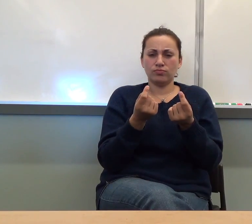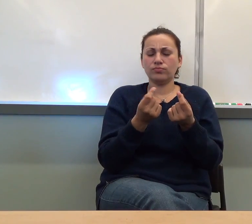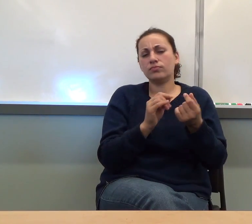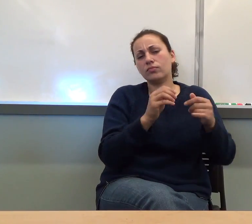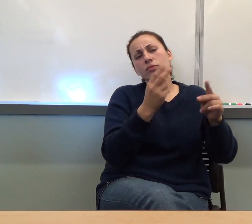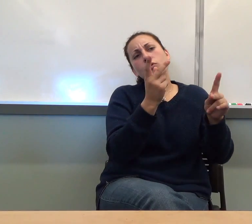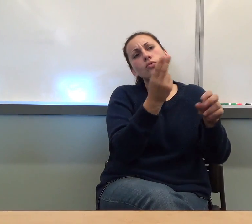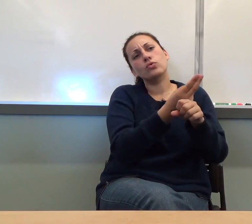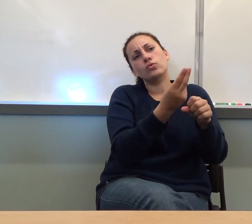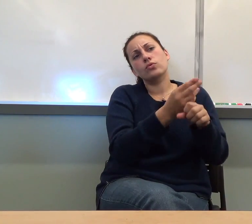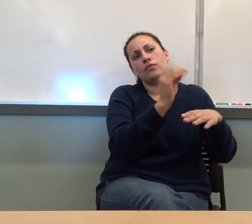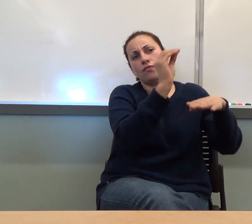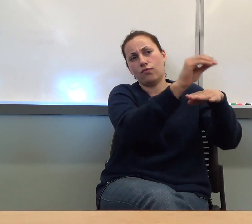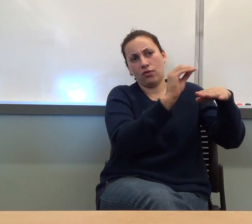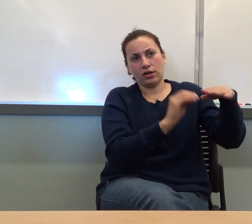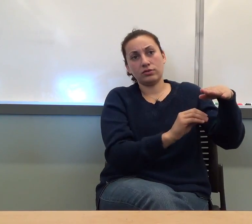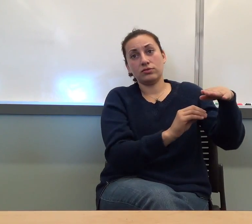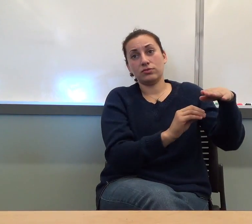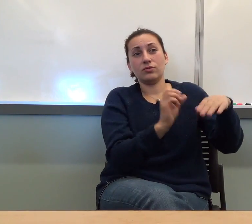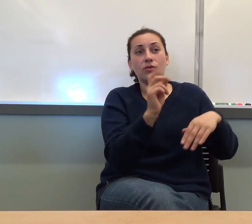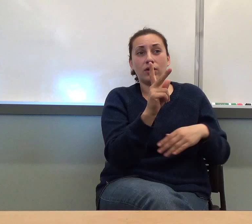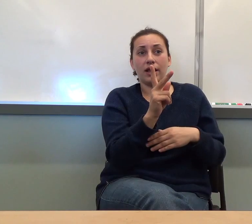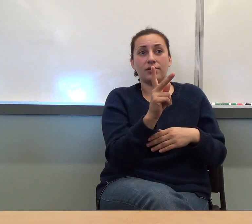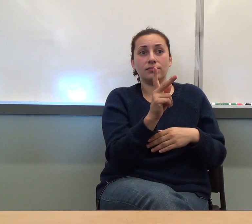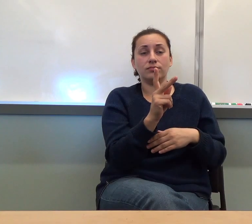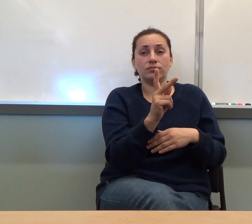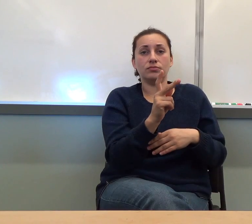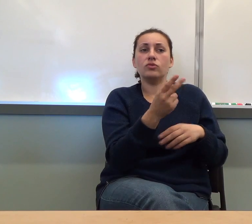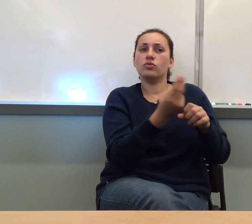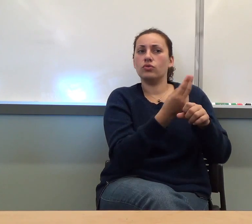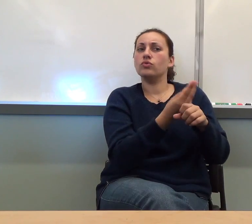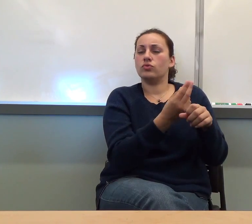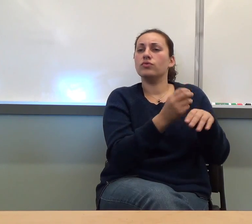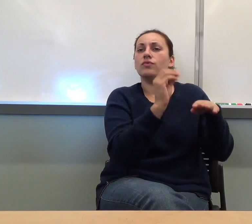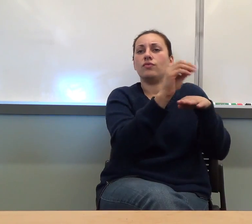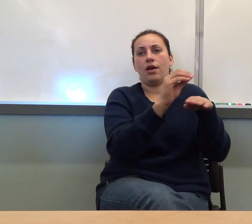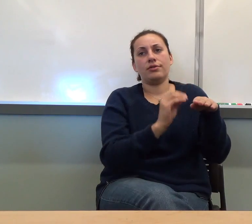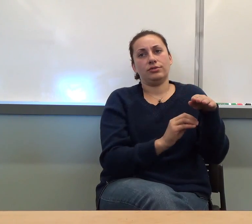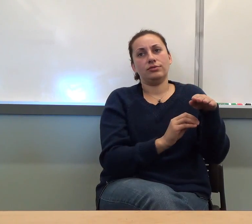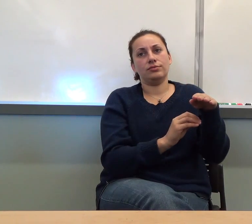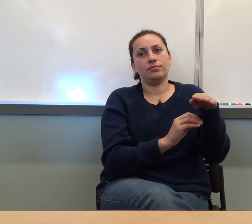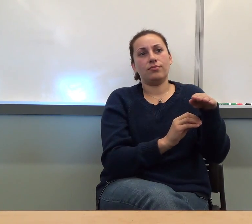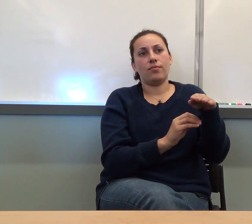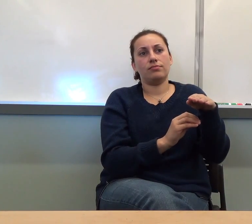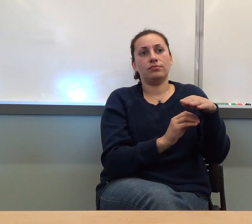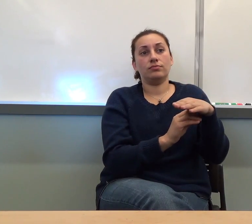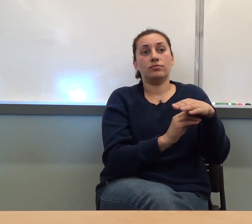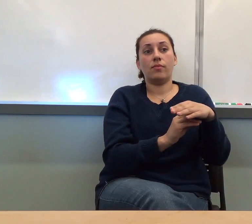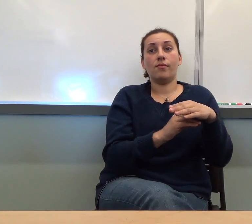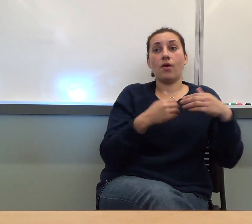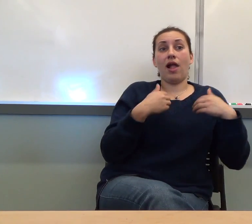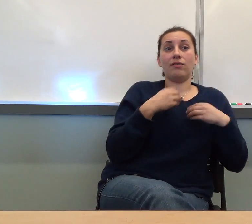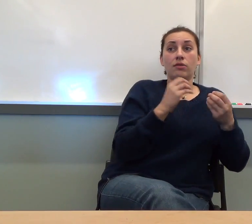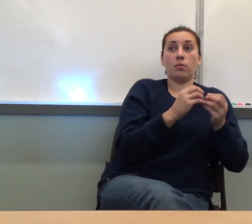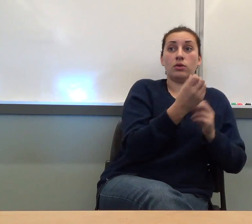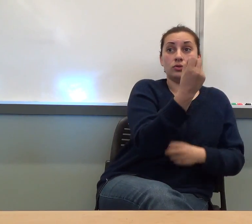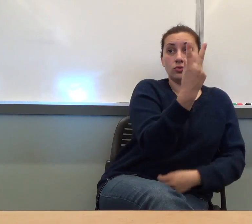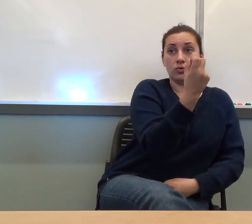as you can, so you don't have to go into this repeater stuff. So what we're going to do is take this 12.8 and write